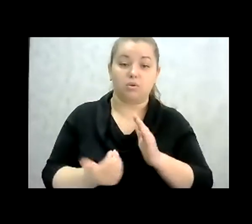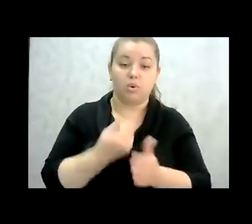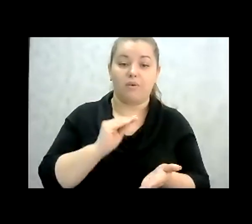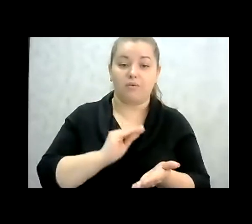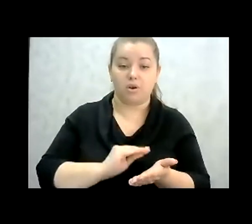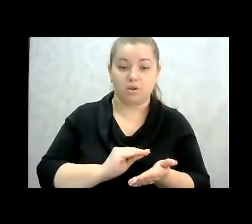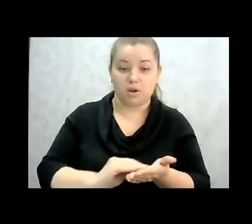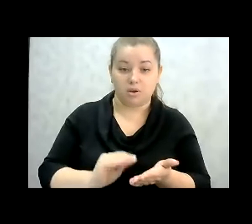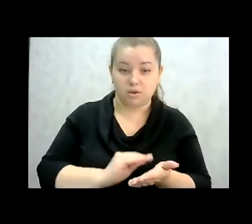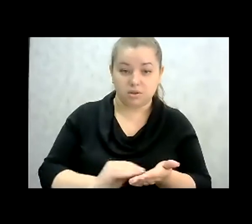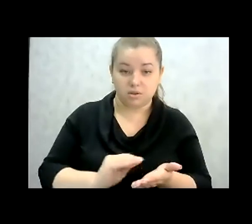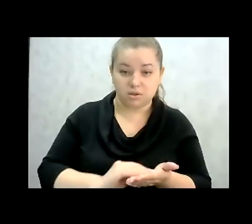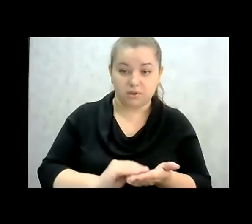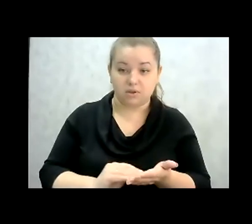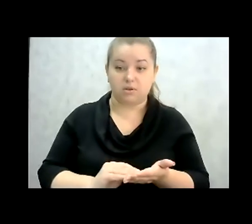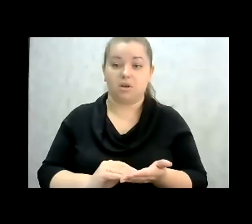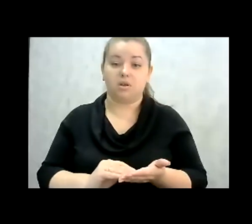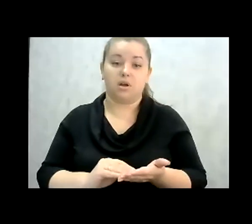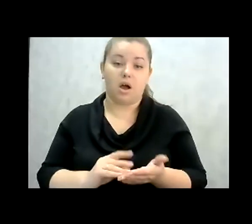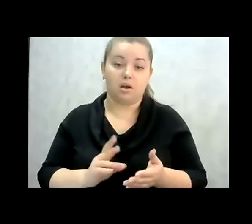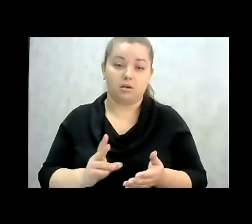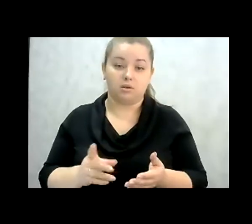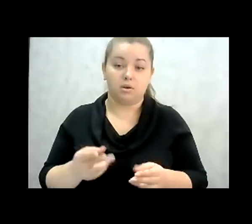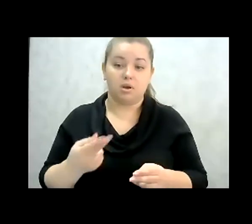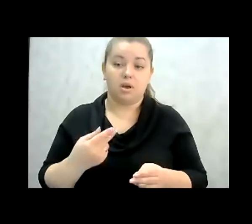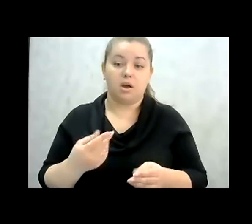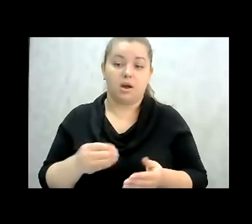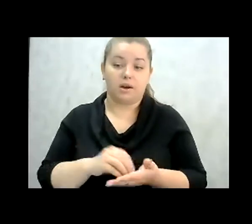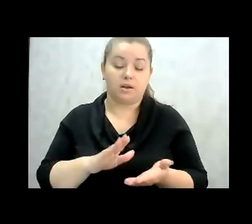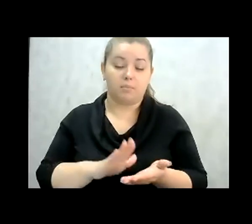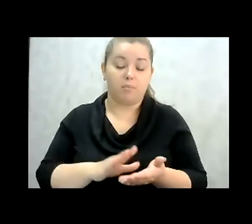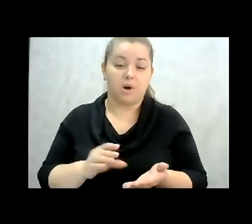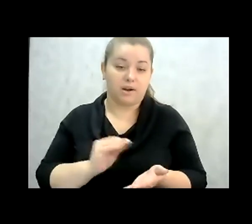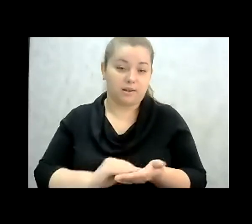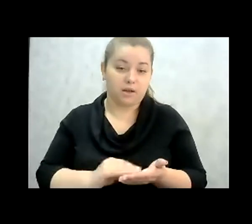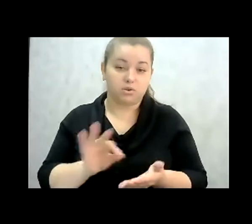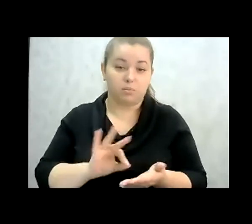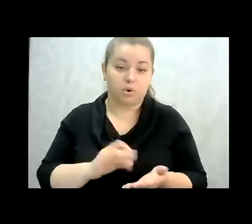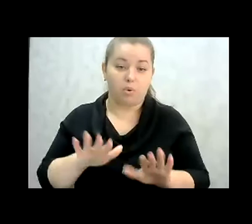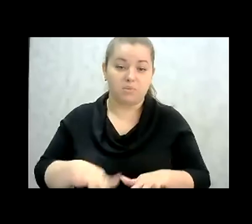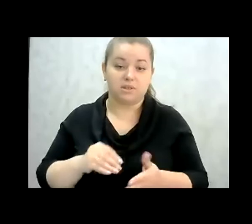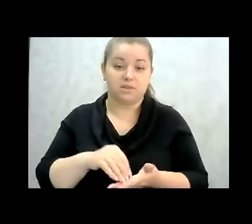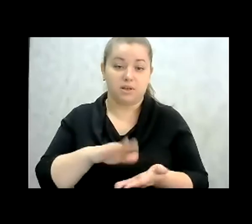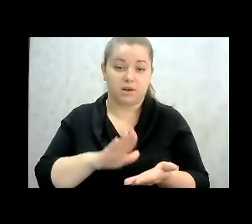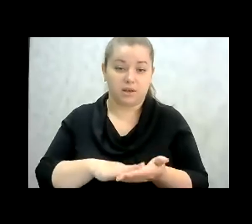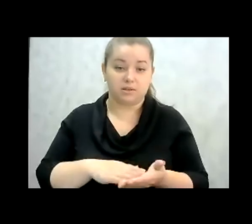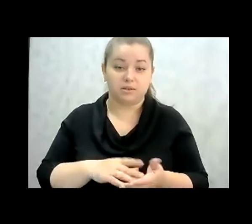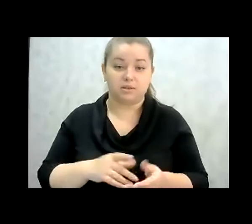with important amendments to the law, with a new